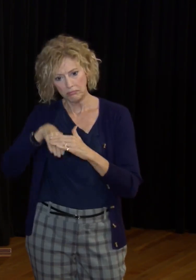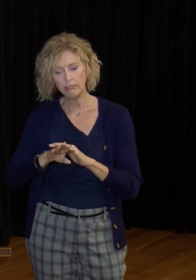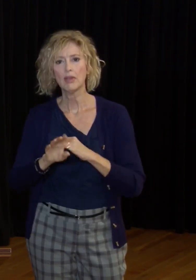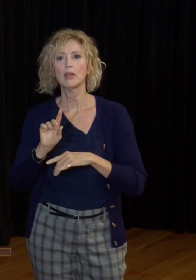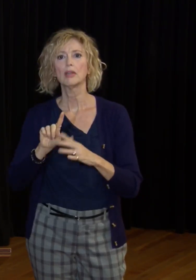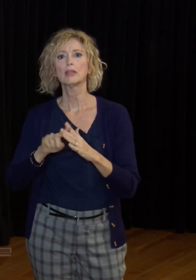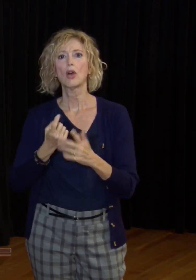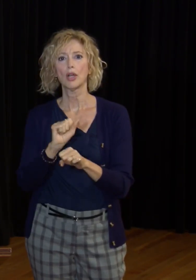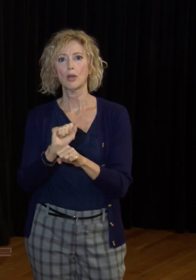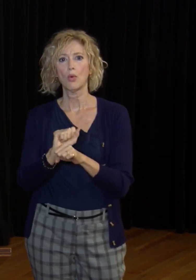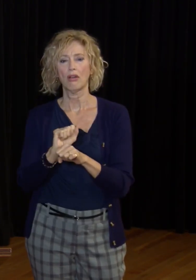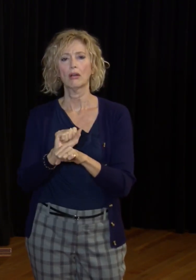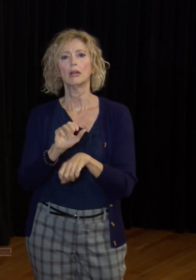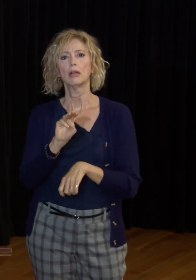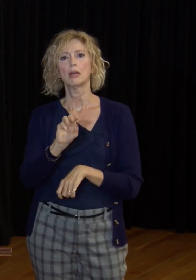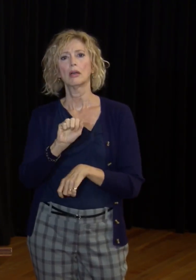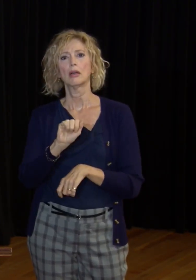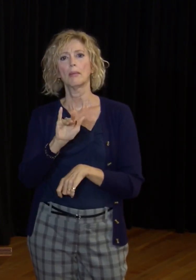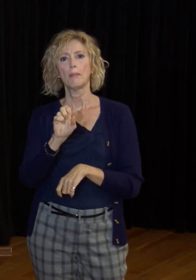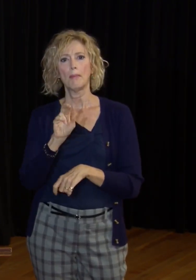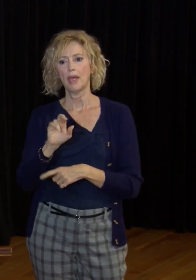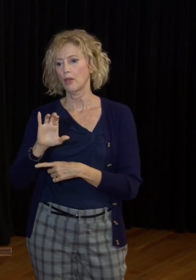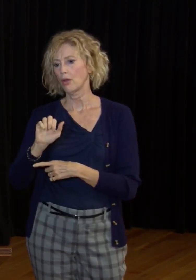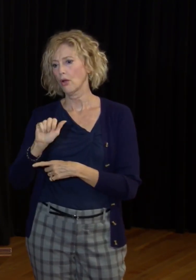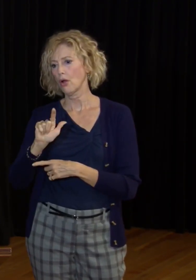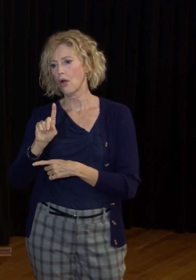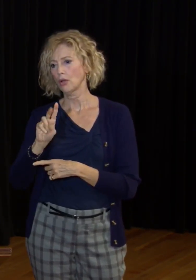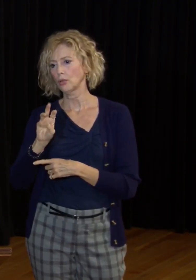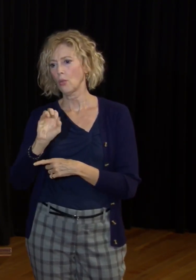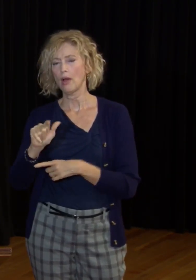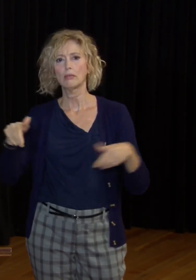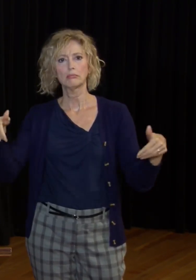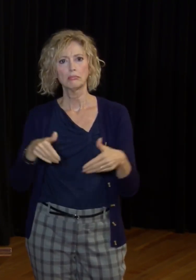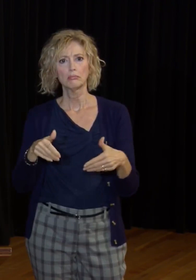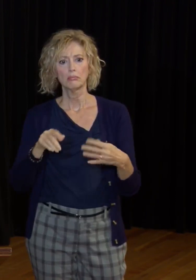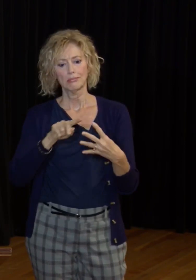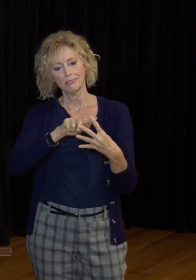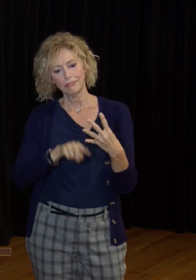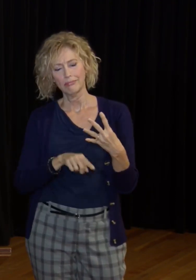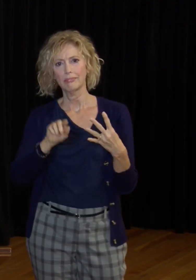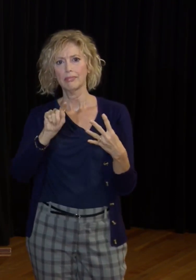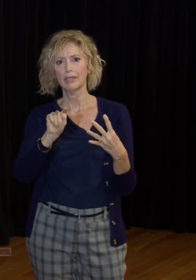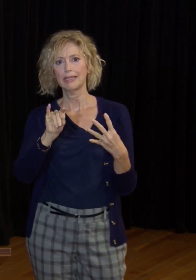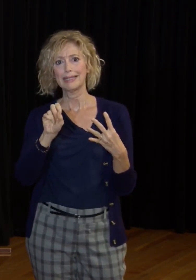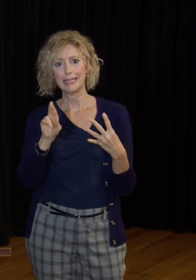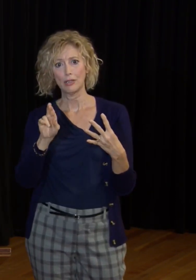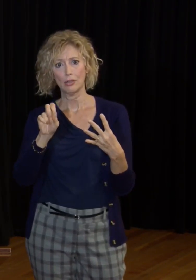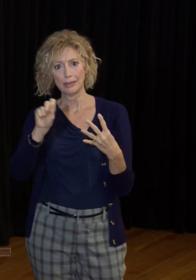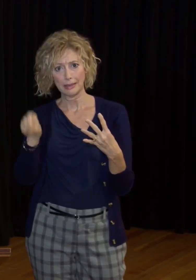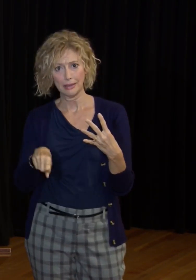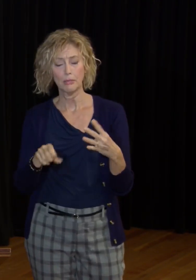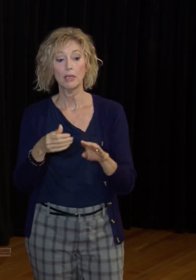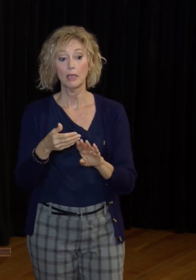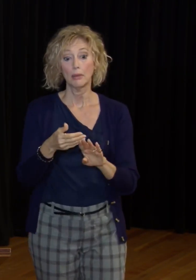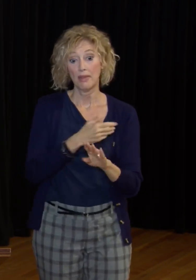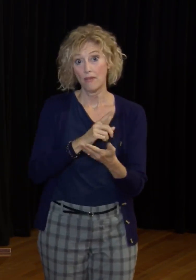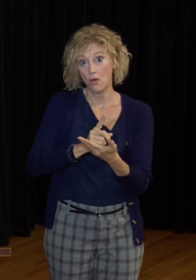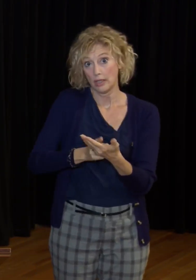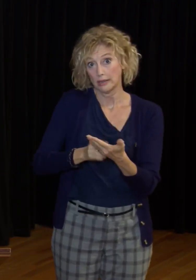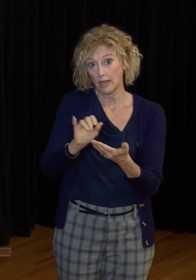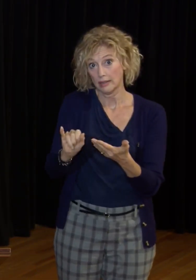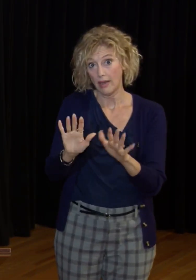my predecessor, Mayor Caldwell, introduced the tier system. So nearly 1 year later, sort of, where are we? Well, before I get to that